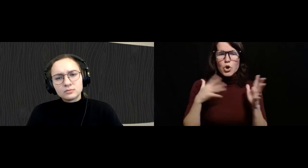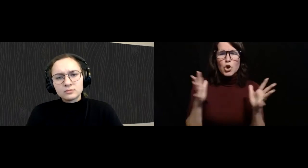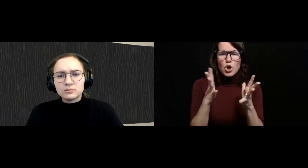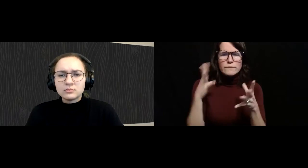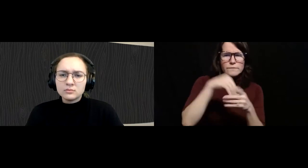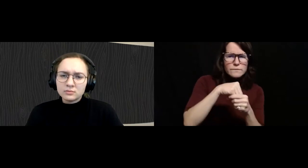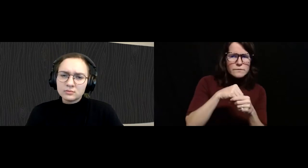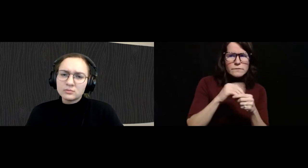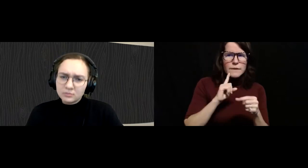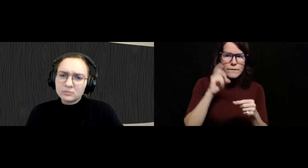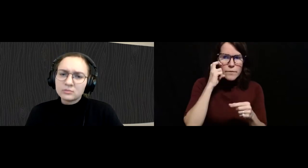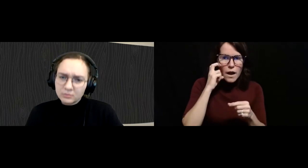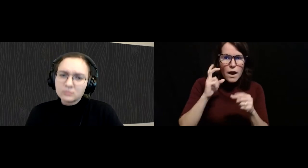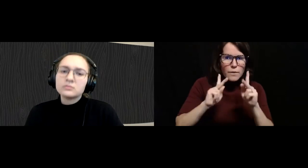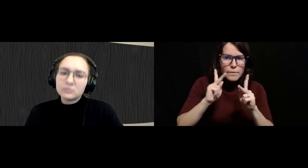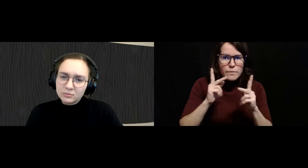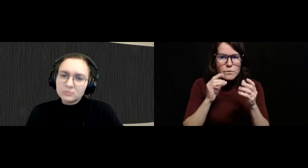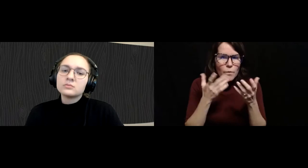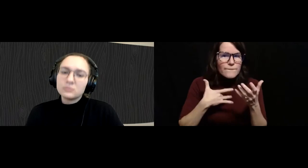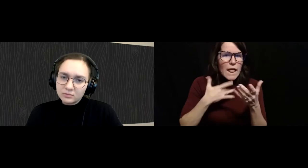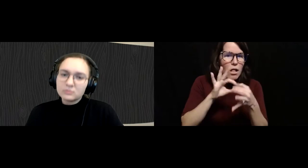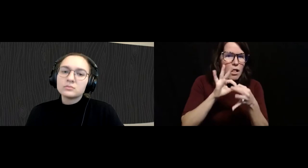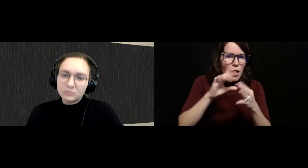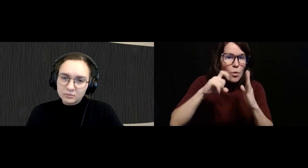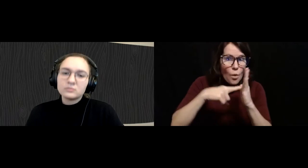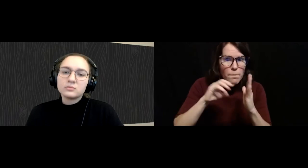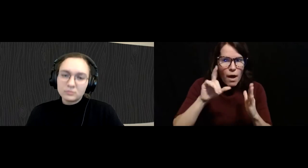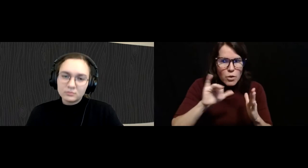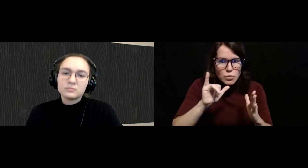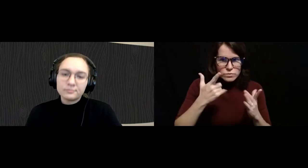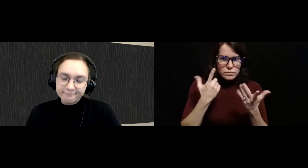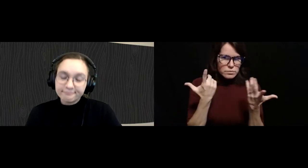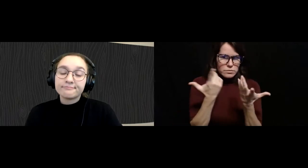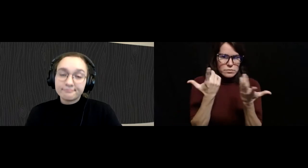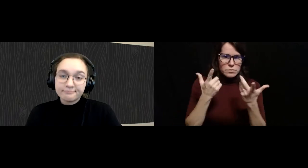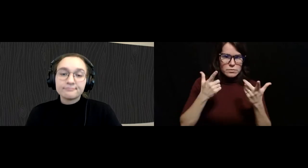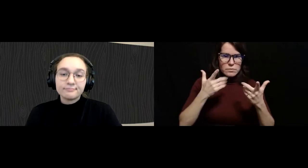The deaf mentor program should include, it should encourage involvement in the deaf community.